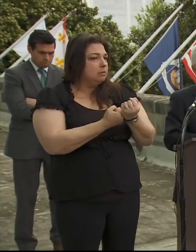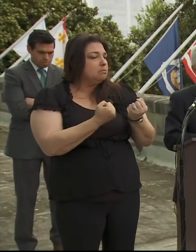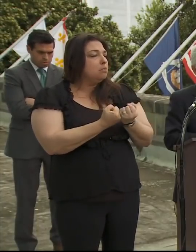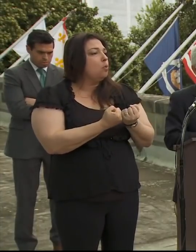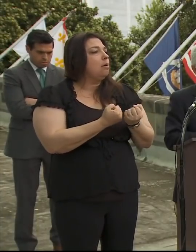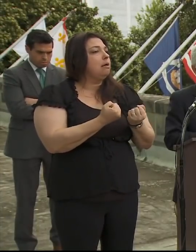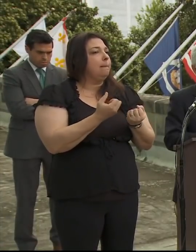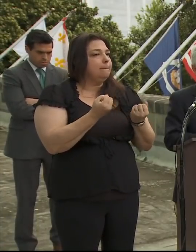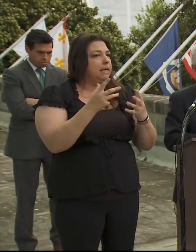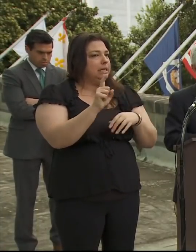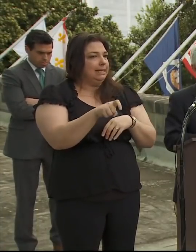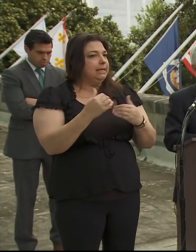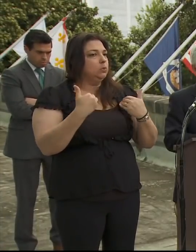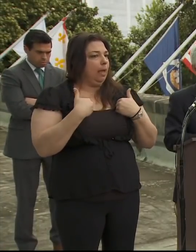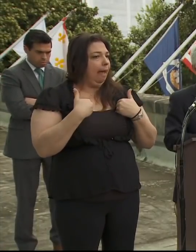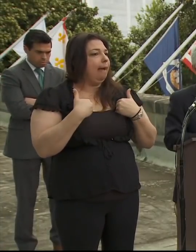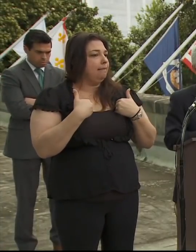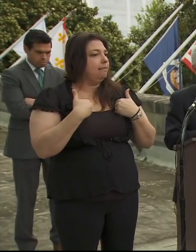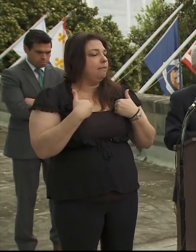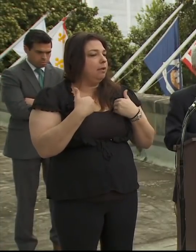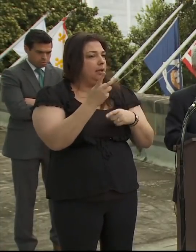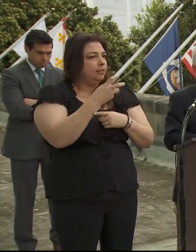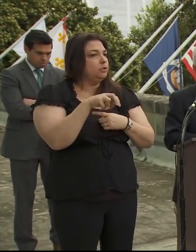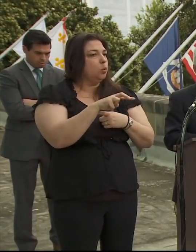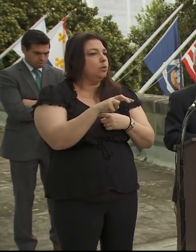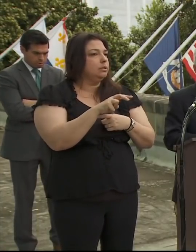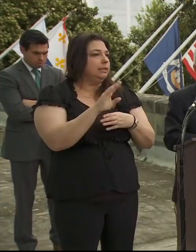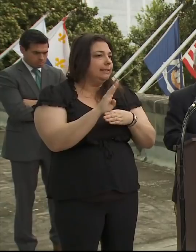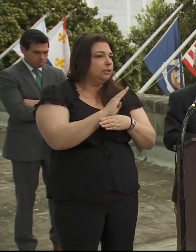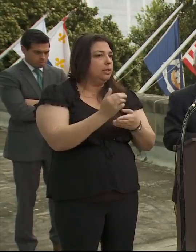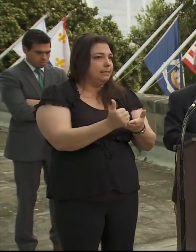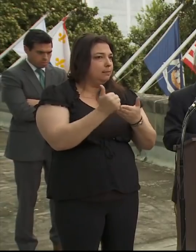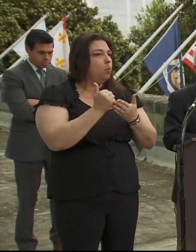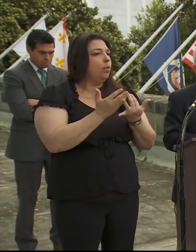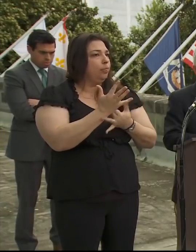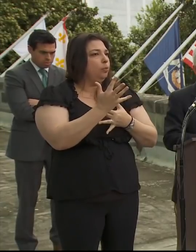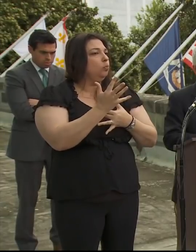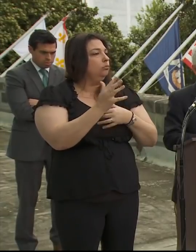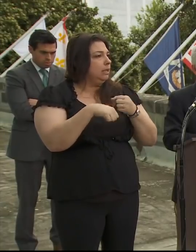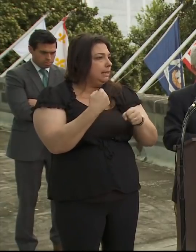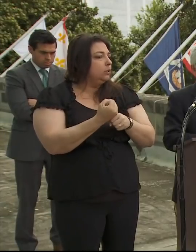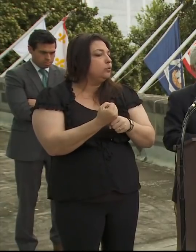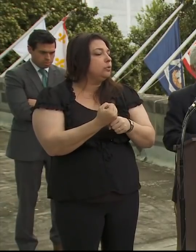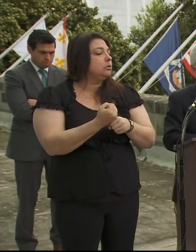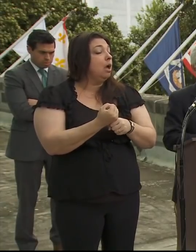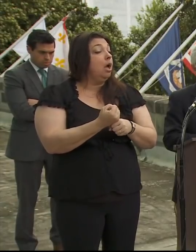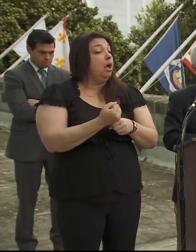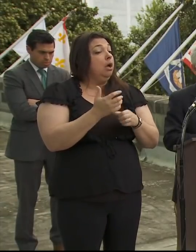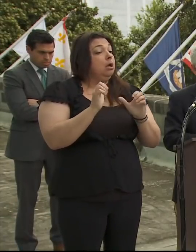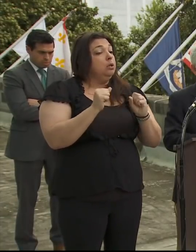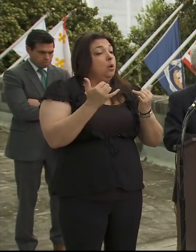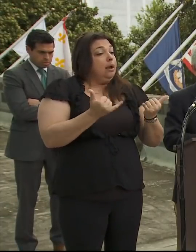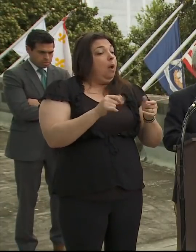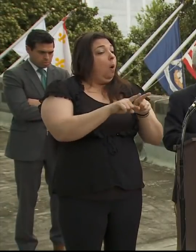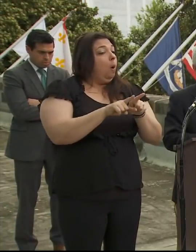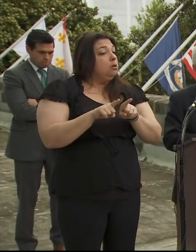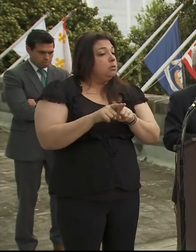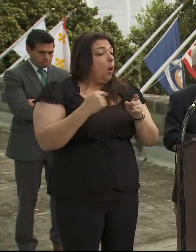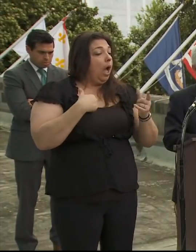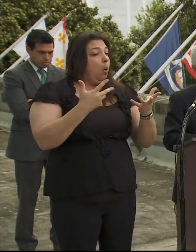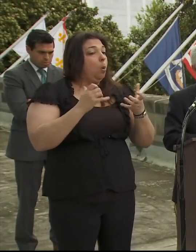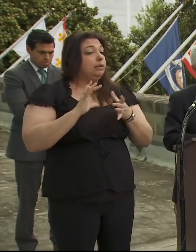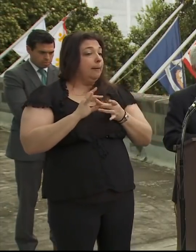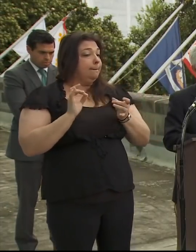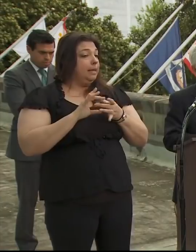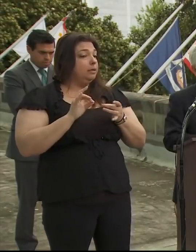many needs that we have in the city that the tourism industry has helped support it over the years. With that, I would also like to